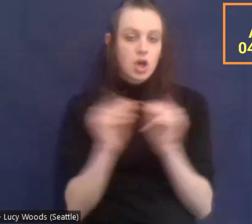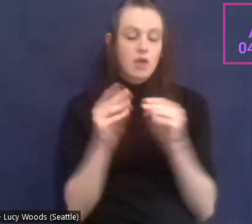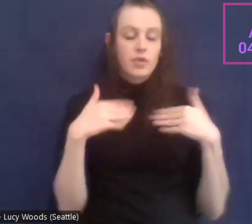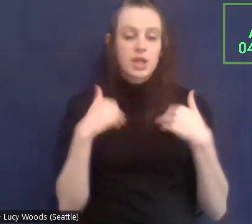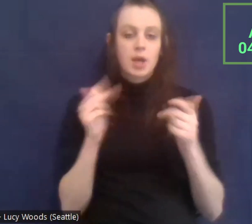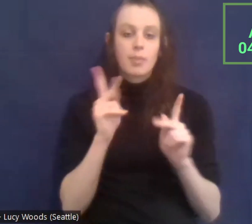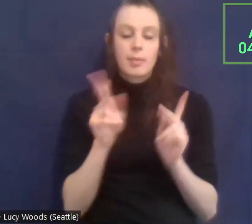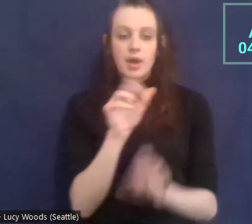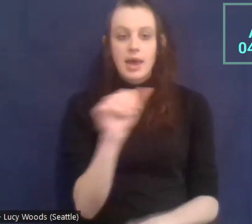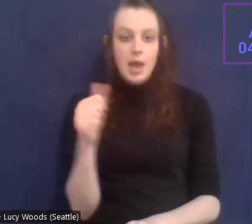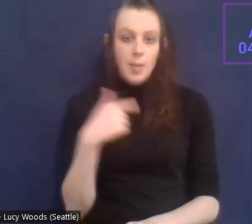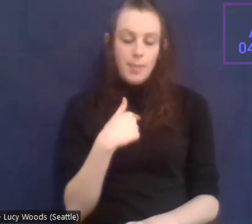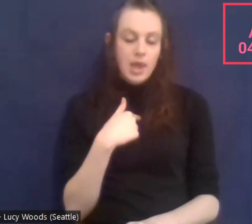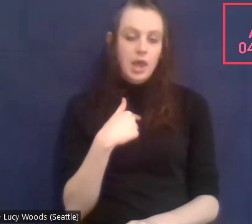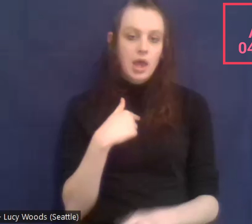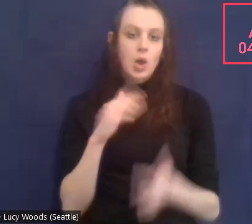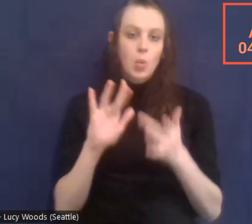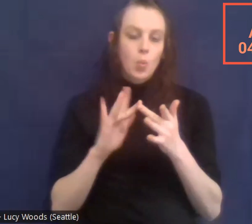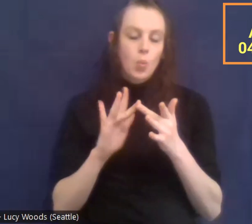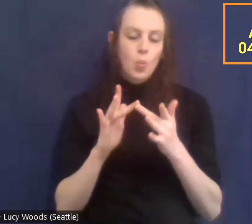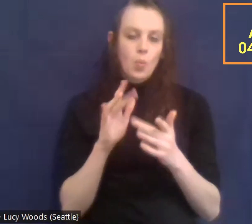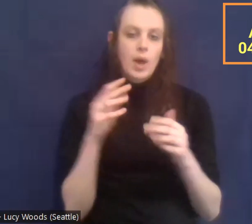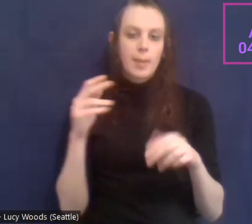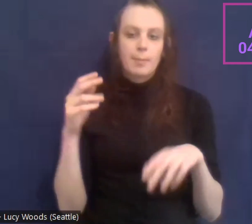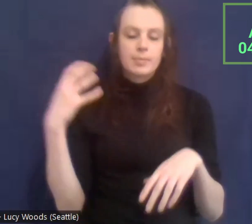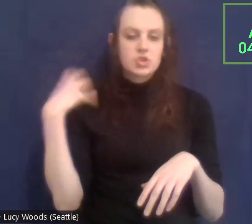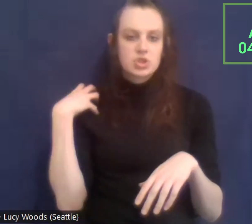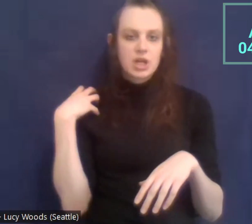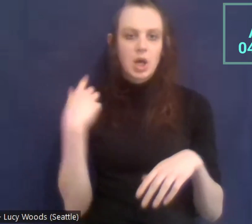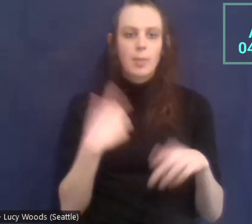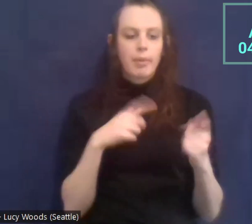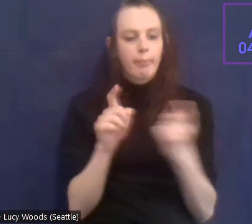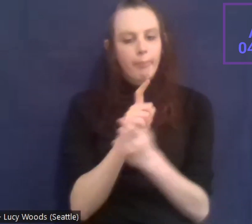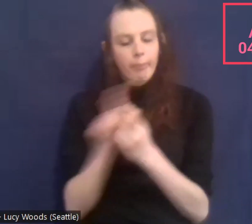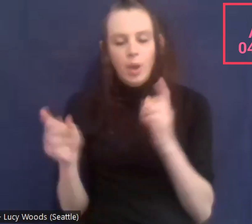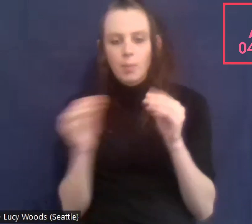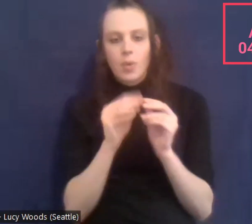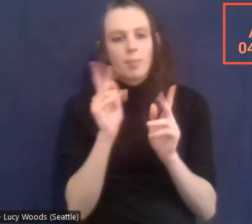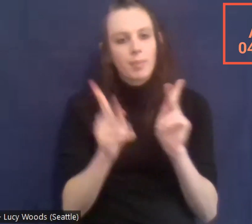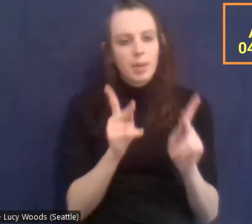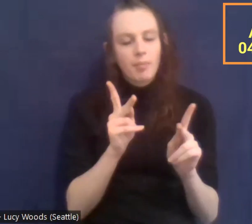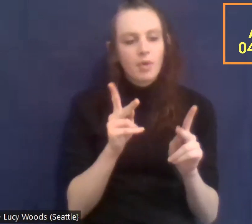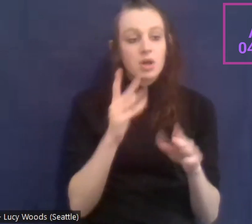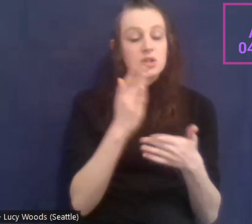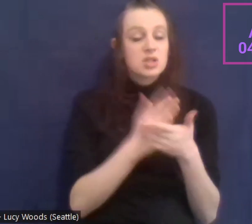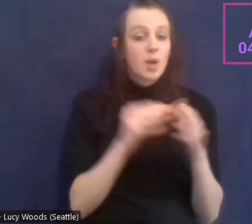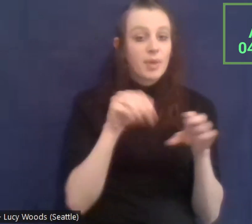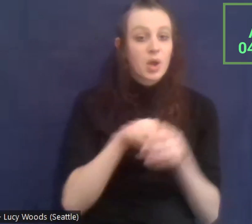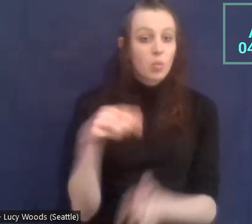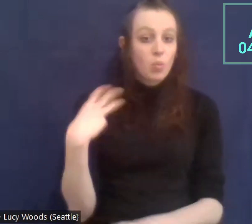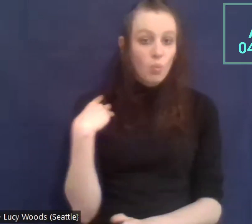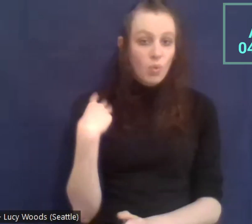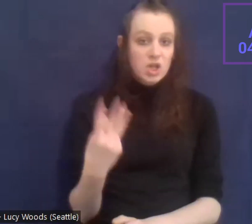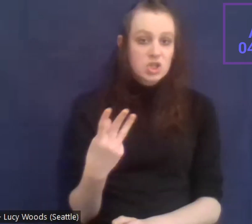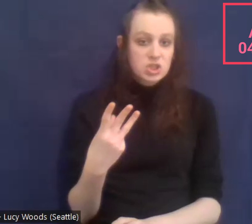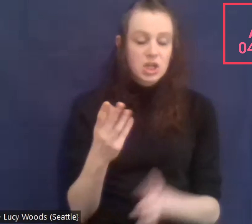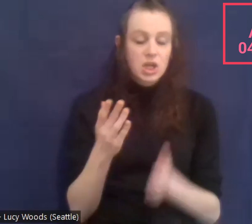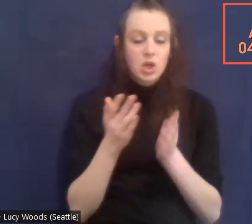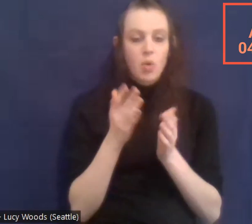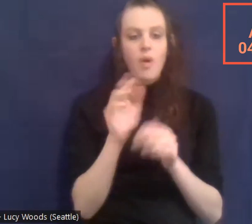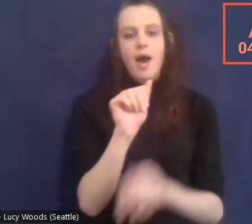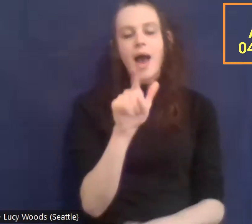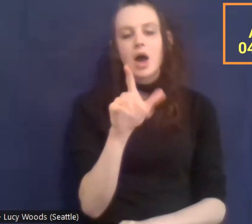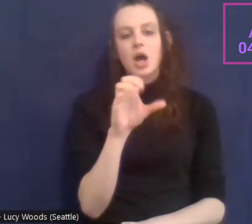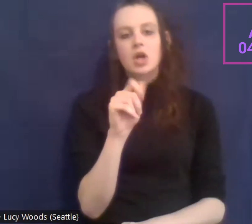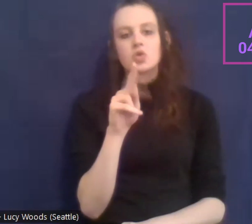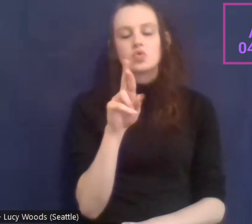chair. Again, I meet more people. Some of those friends I met in Washington, we went on the Alcatraz boat tour together,